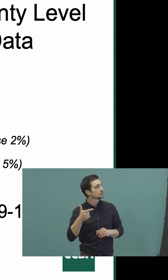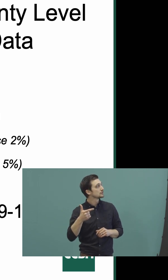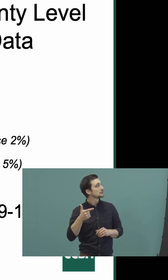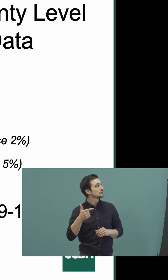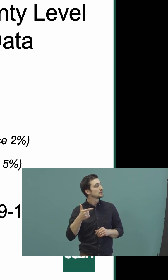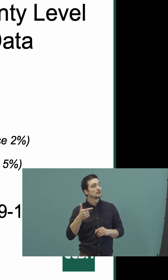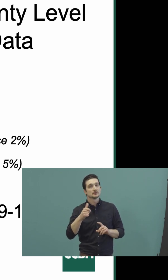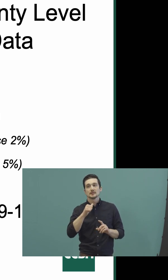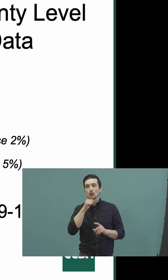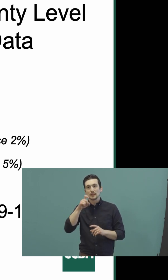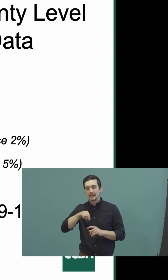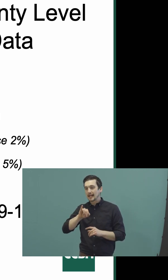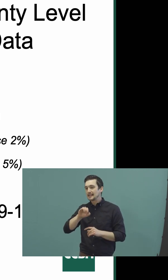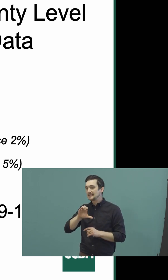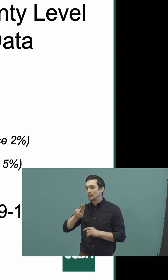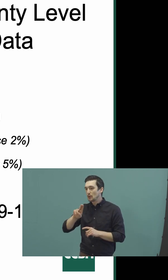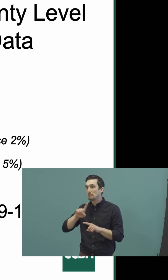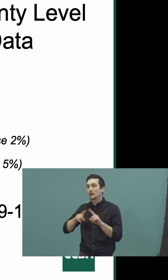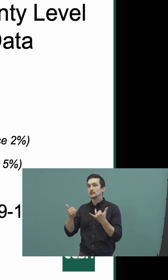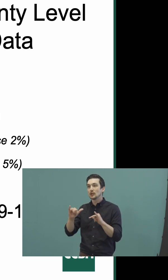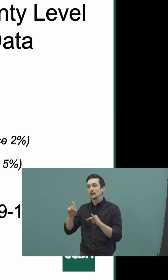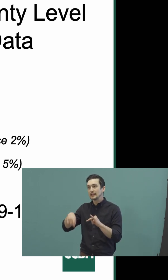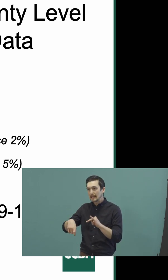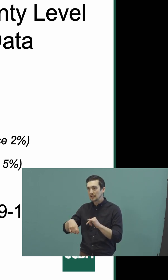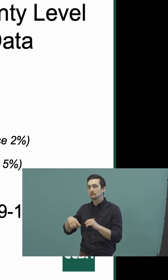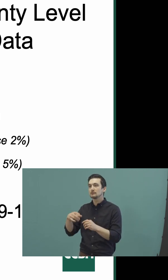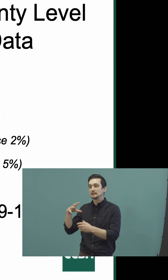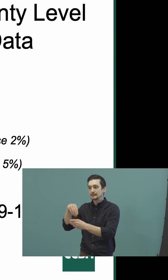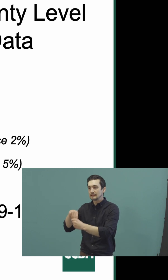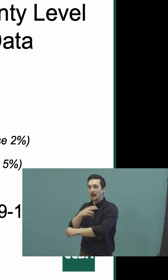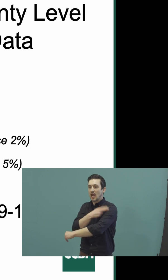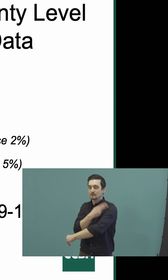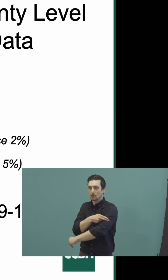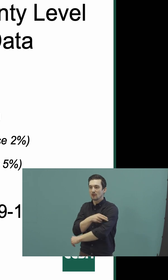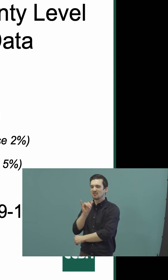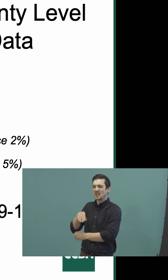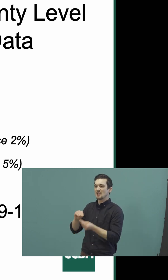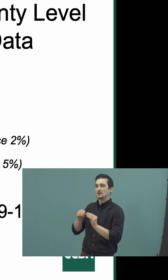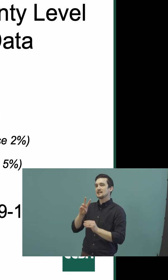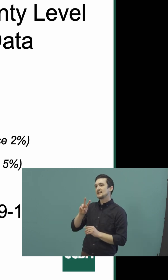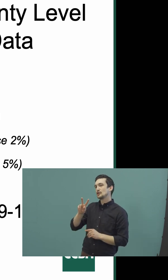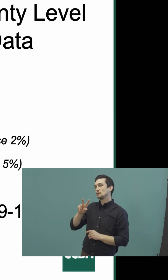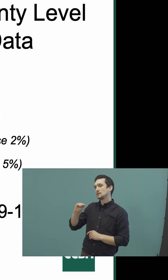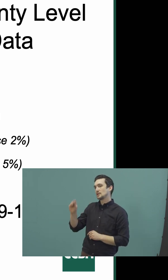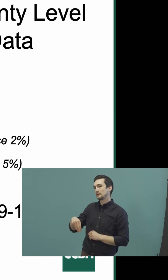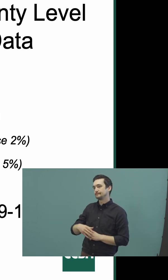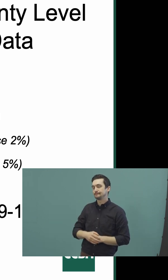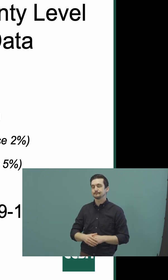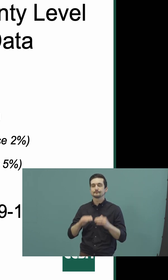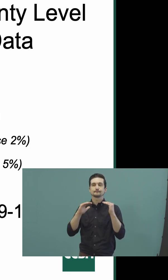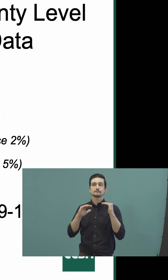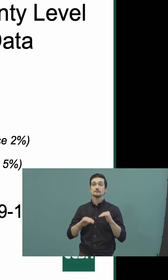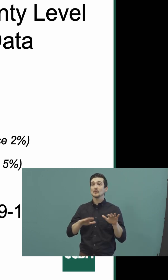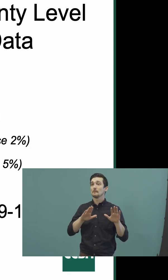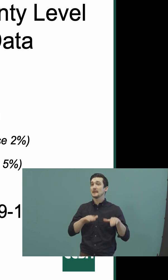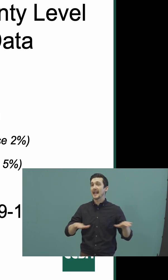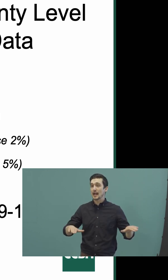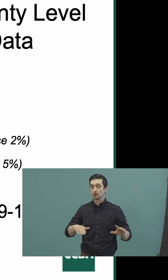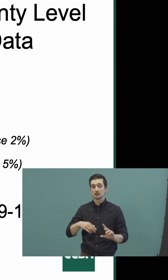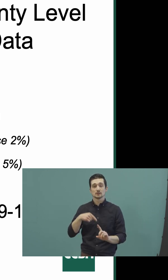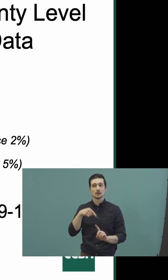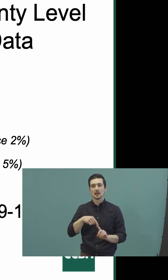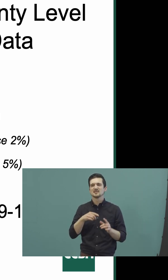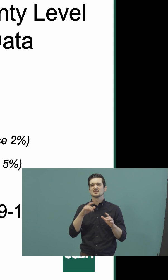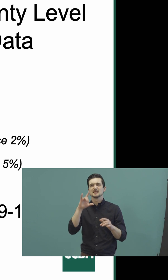unit, is at 62%, very similar to last week. For pediatrics, it's also very similar to